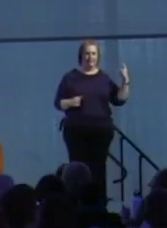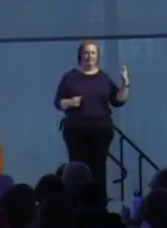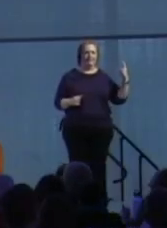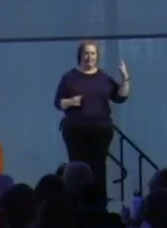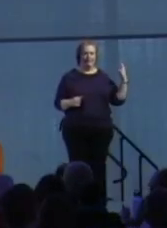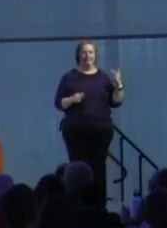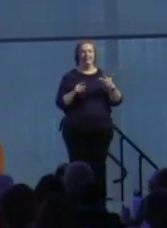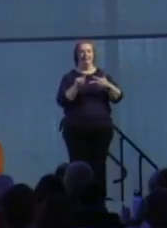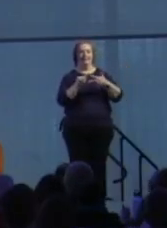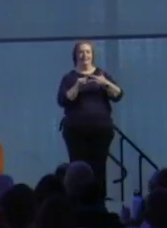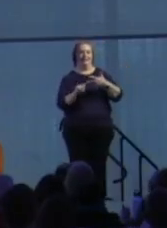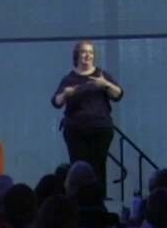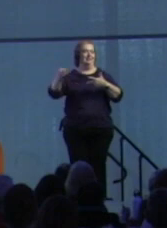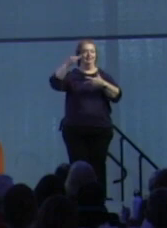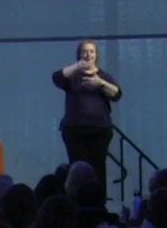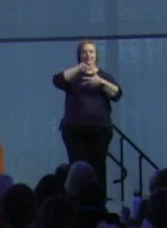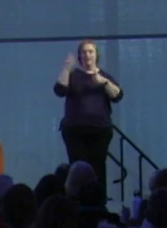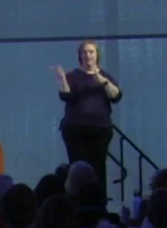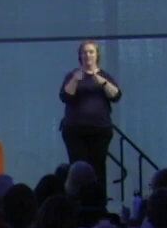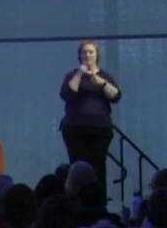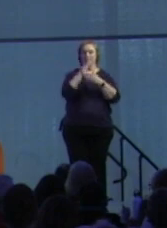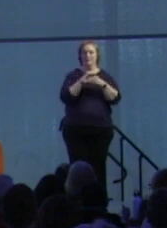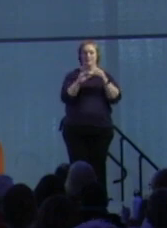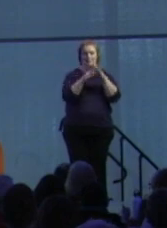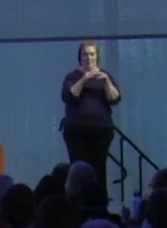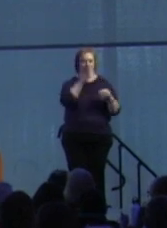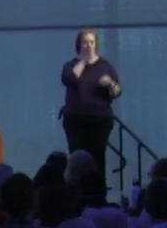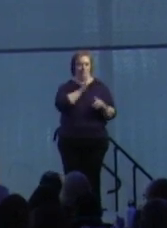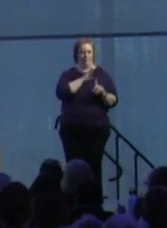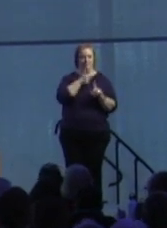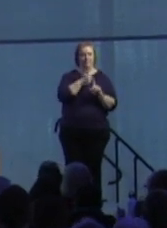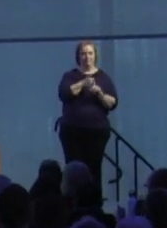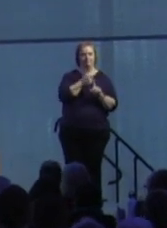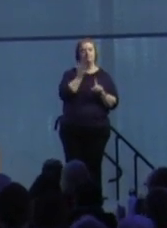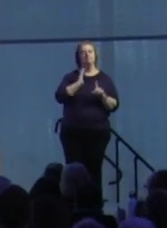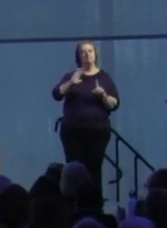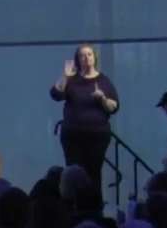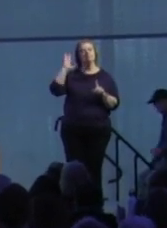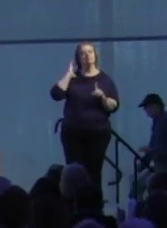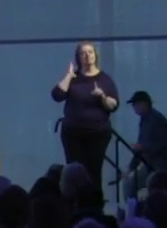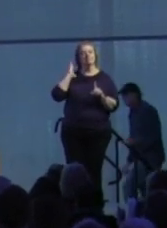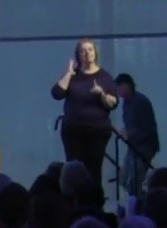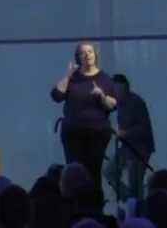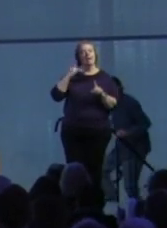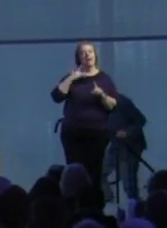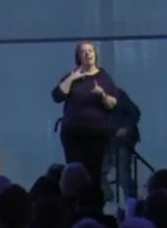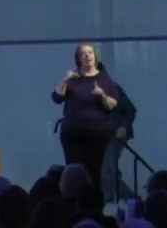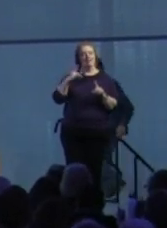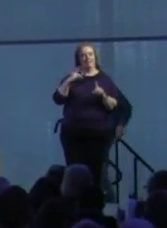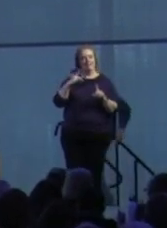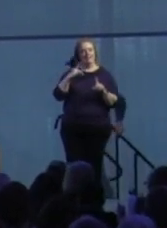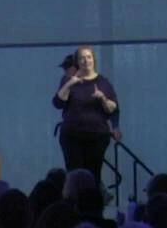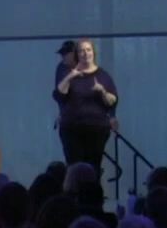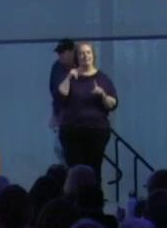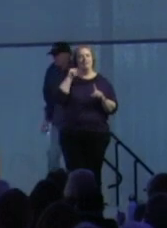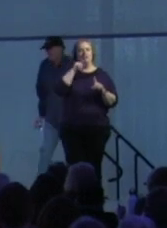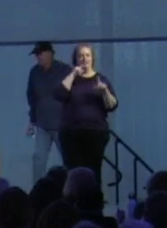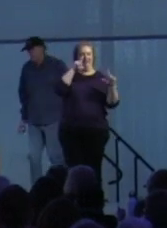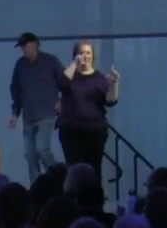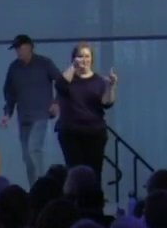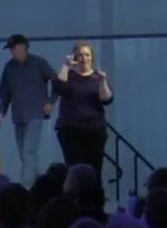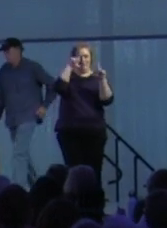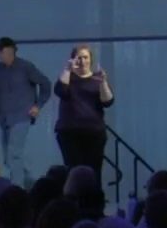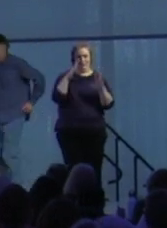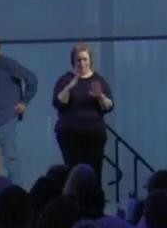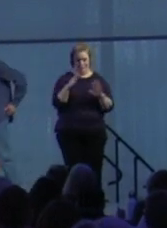And first up to the mic, a woman who has in the past been behind the lens on the other side of the camera as